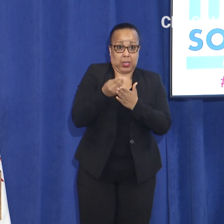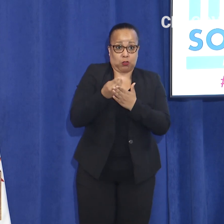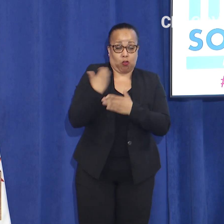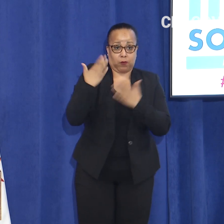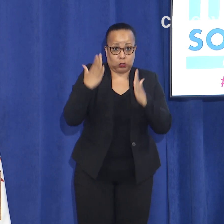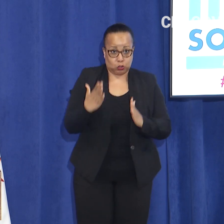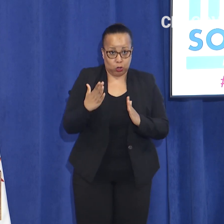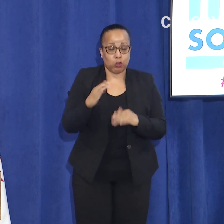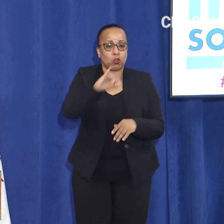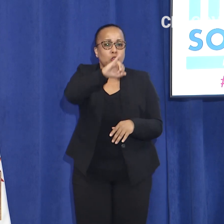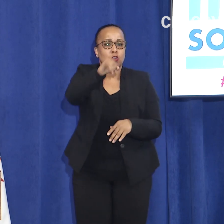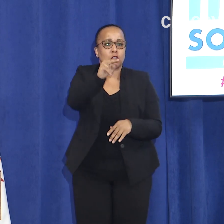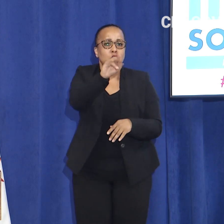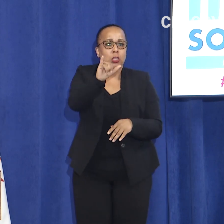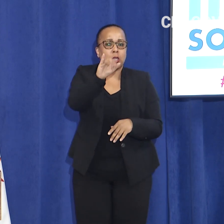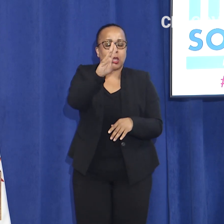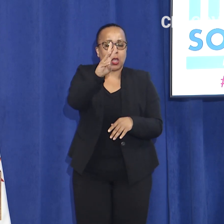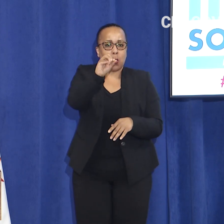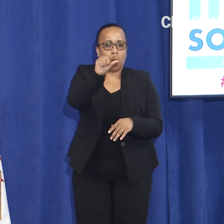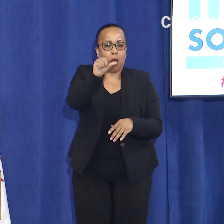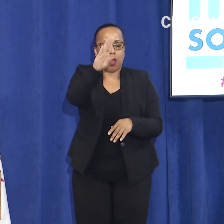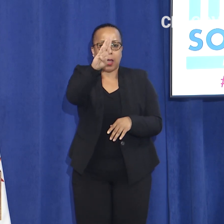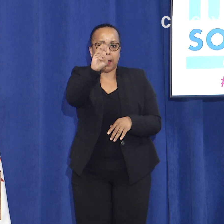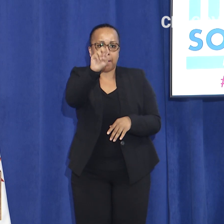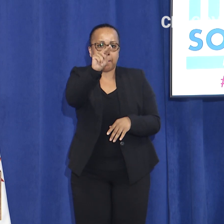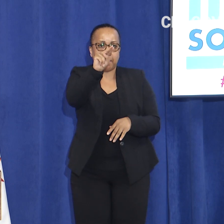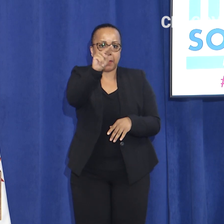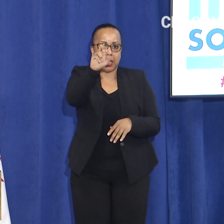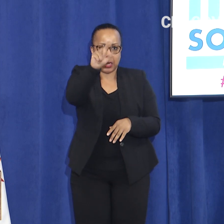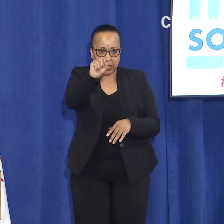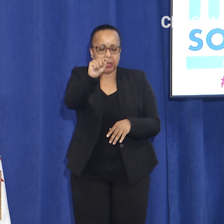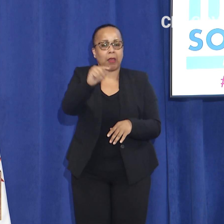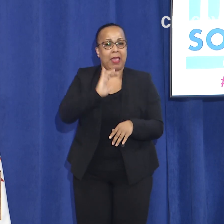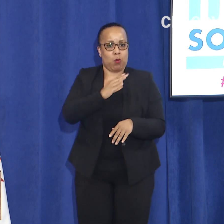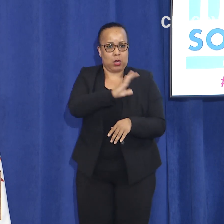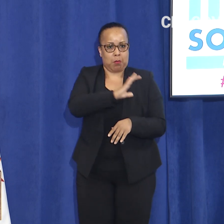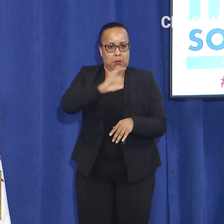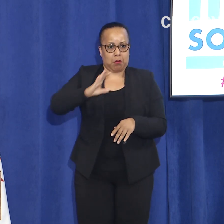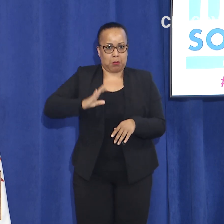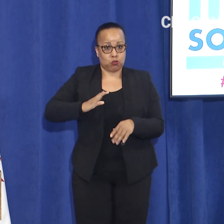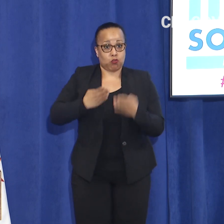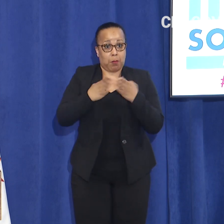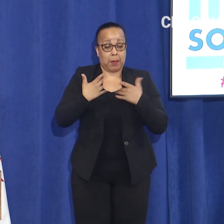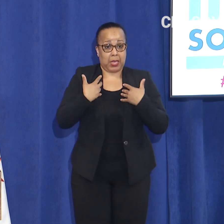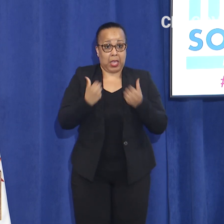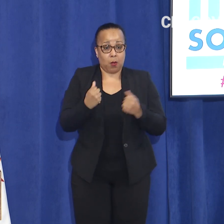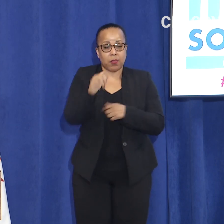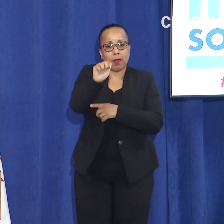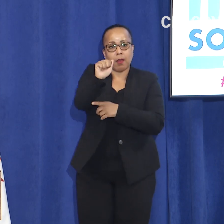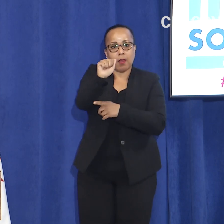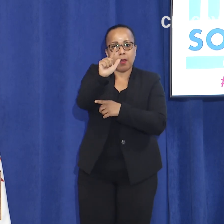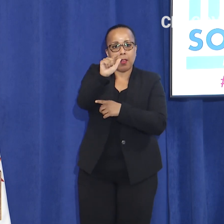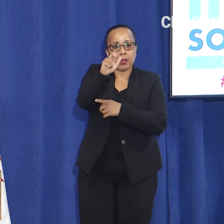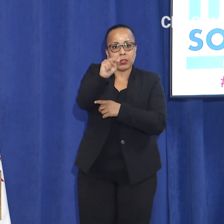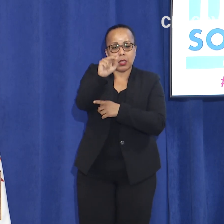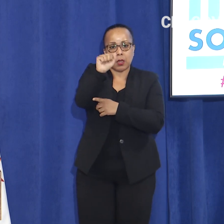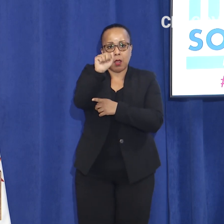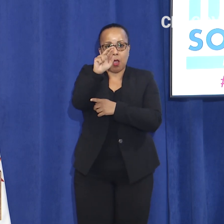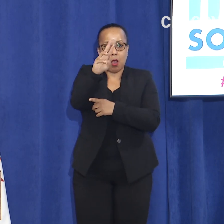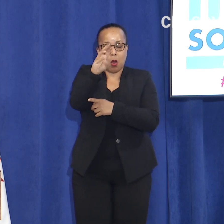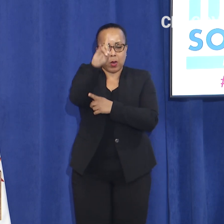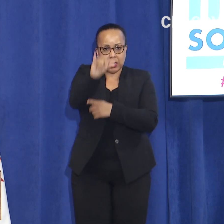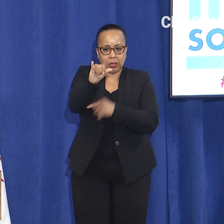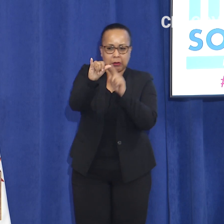Jenny Wong Bennett, as well as Allison Arwady, our commissioner of public health, who's been a critical voice in guiding